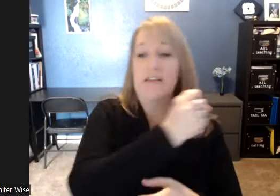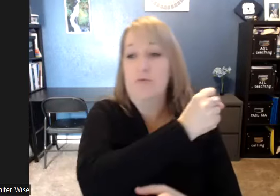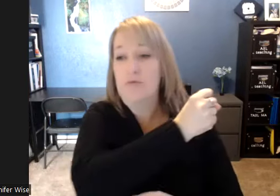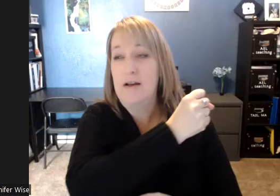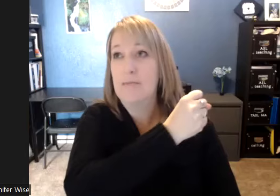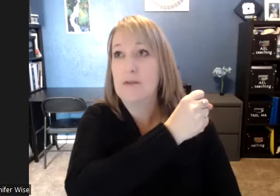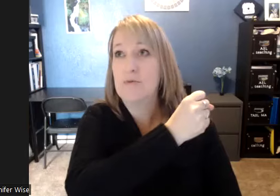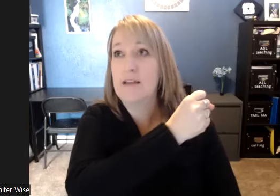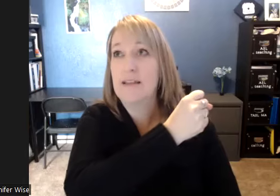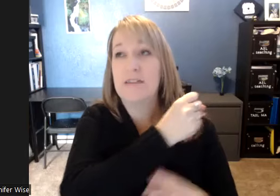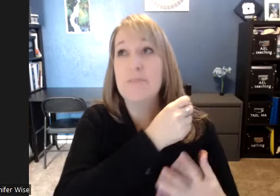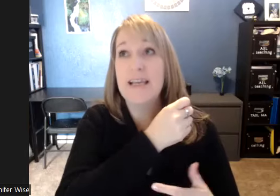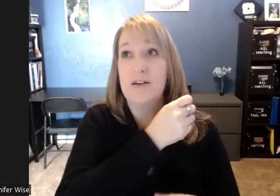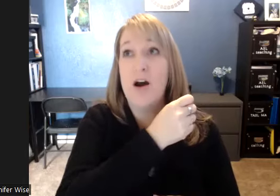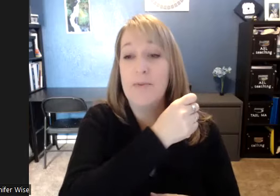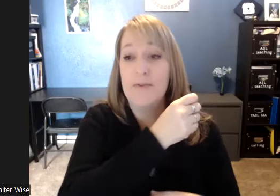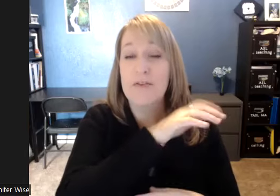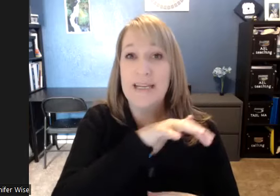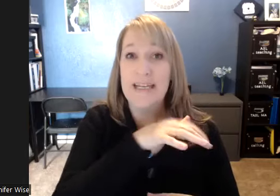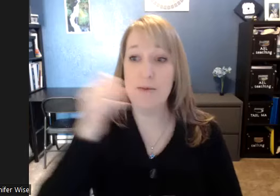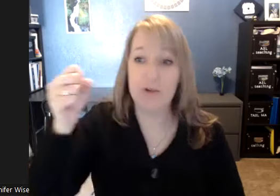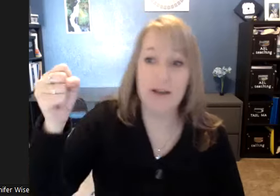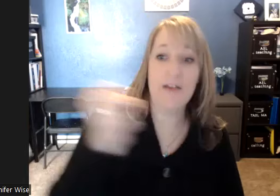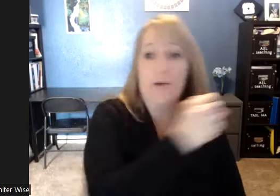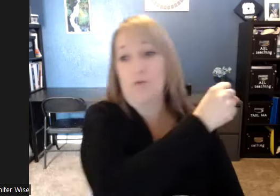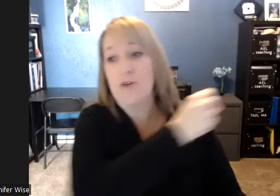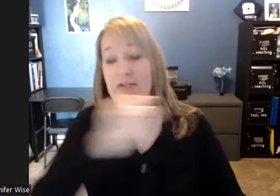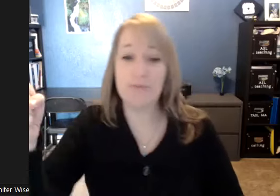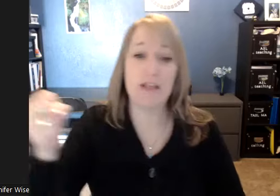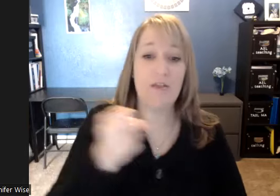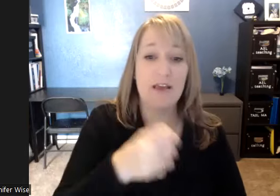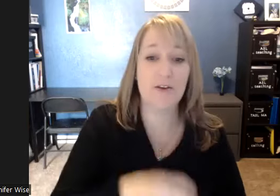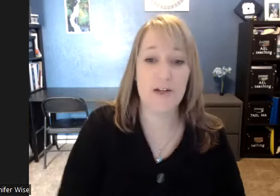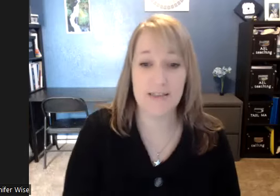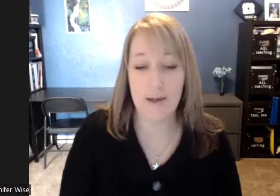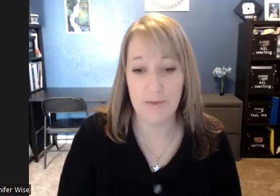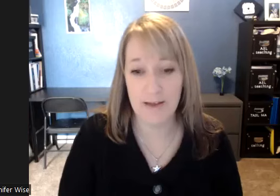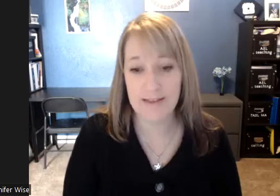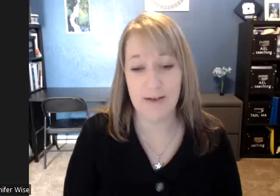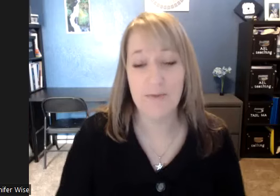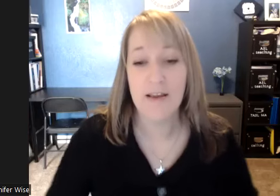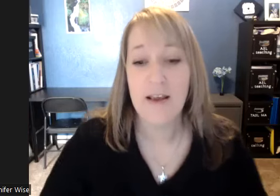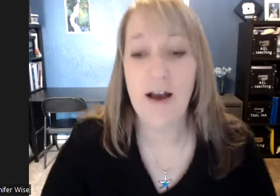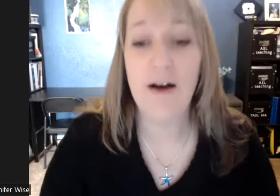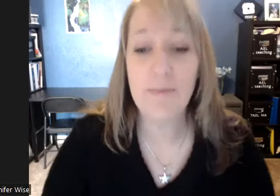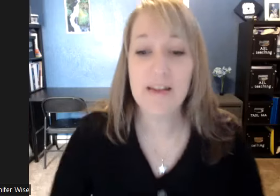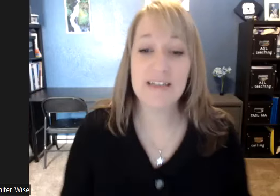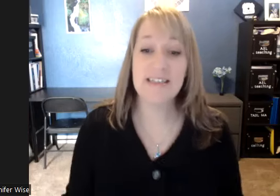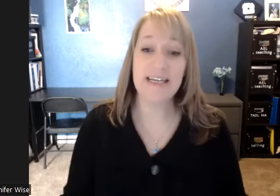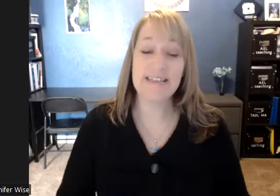they run, like they're making a copy of it, they're making an imprint of it, and they would run this big thing across the top of it. So it's a dated